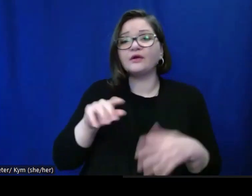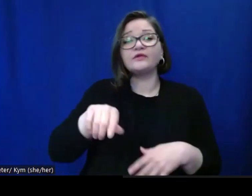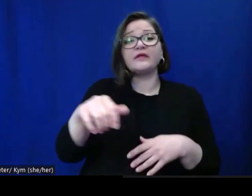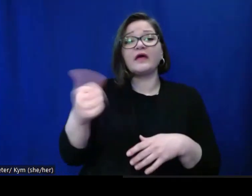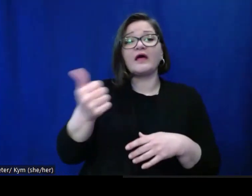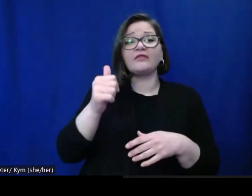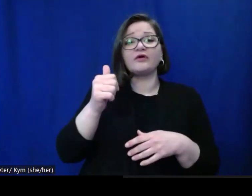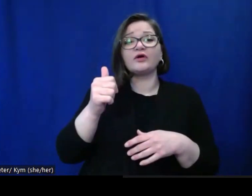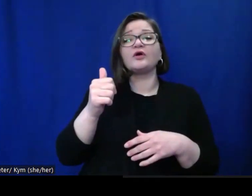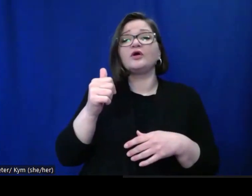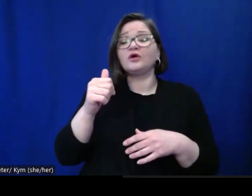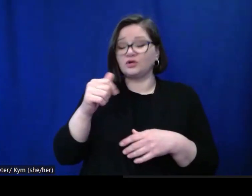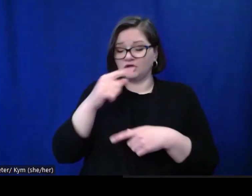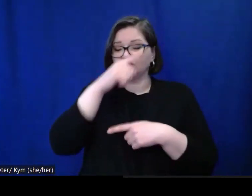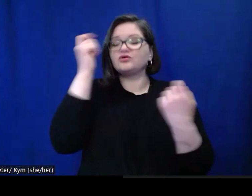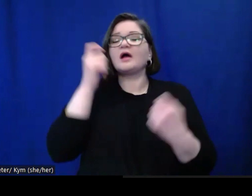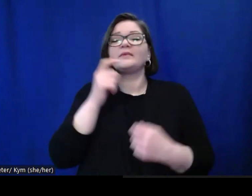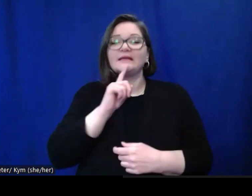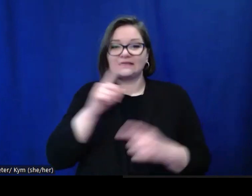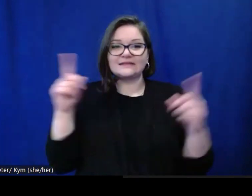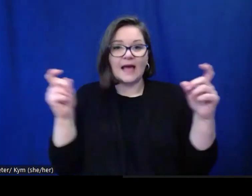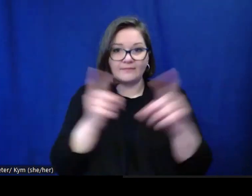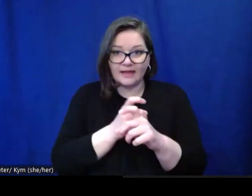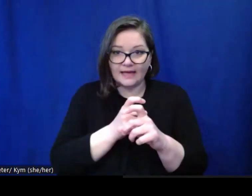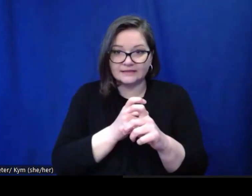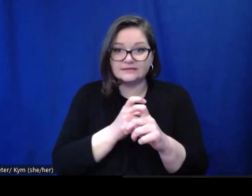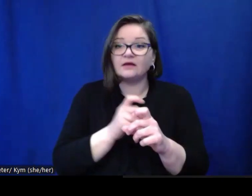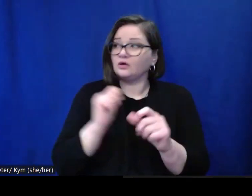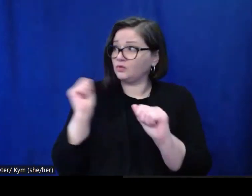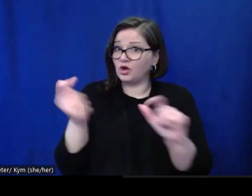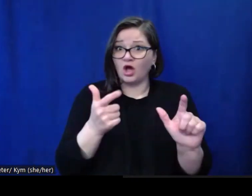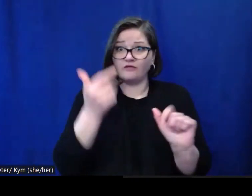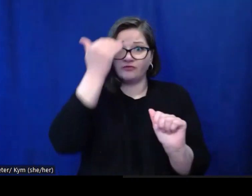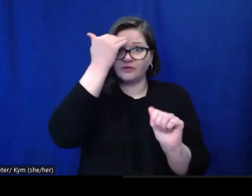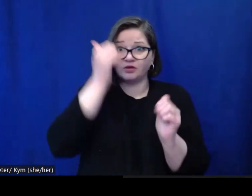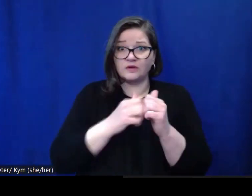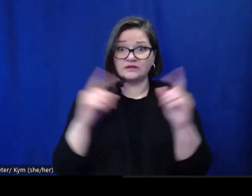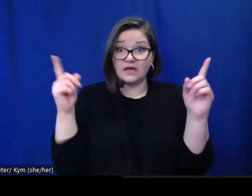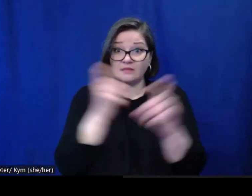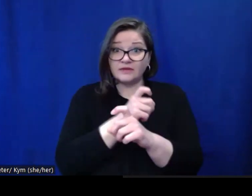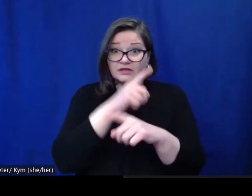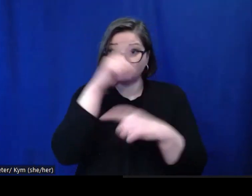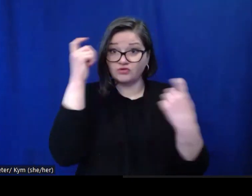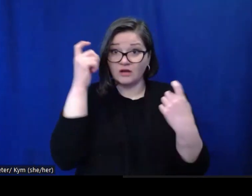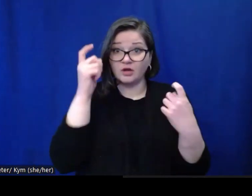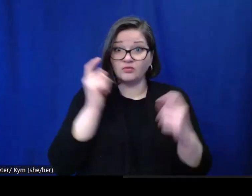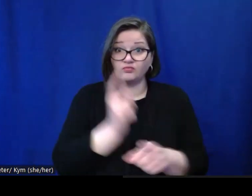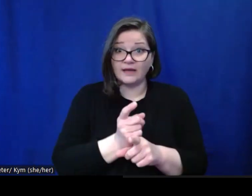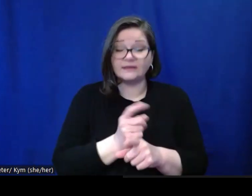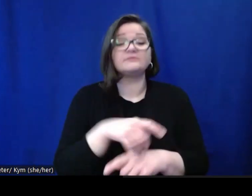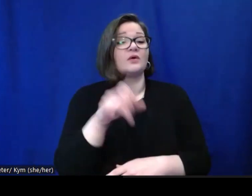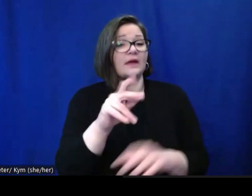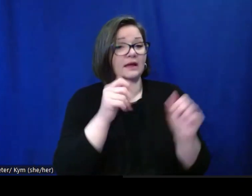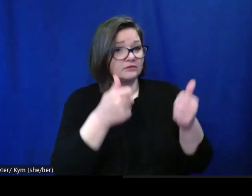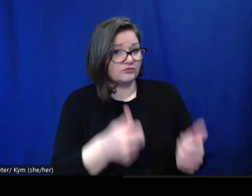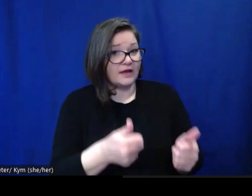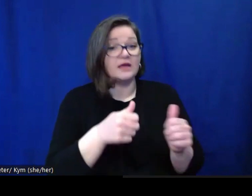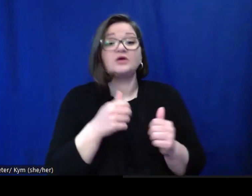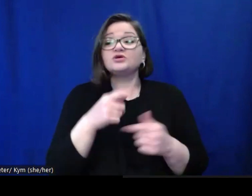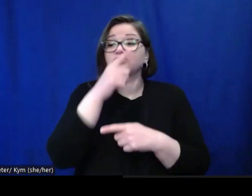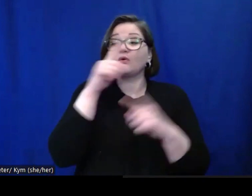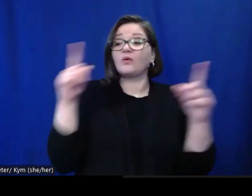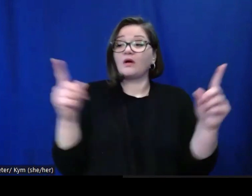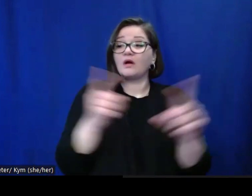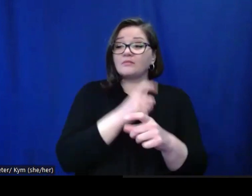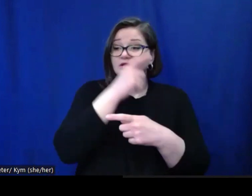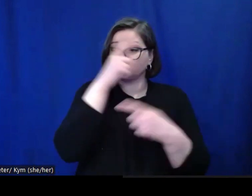is complex trauma. And are we all familiar with complex trauma? Okay, great. So complex trauma,